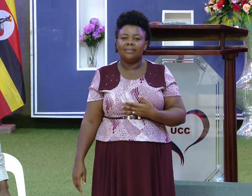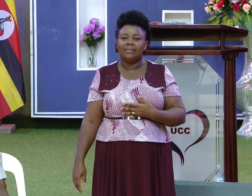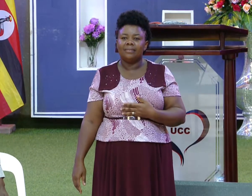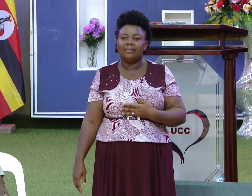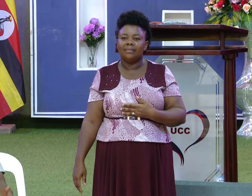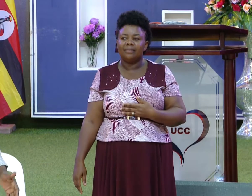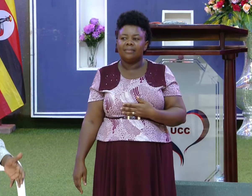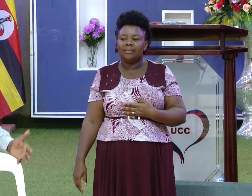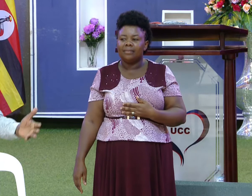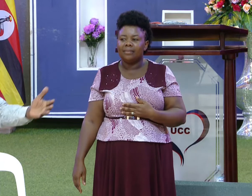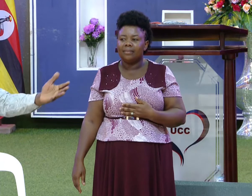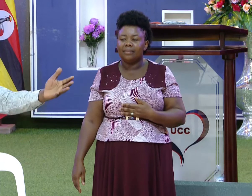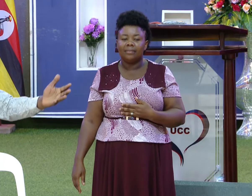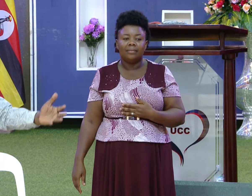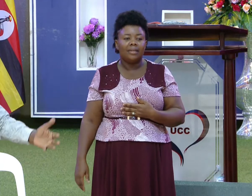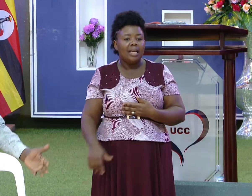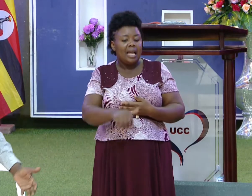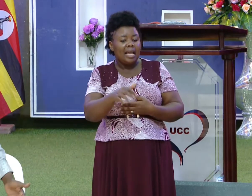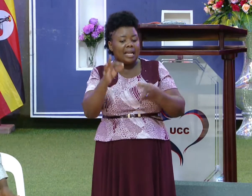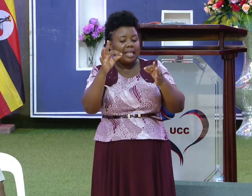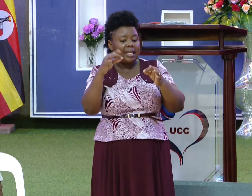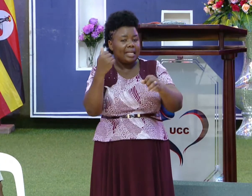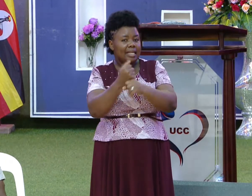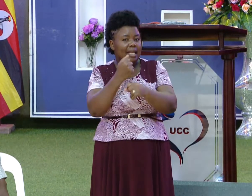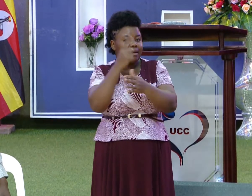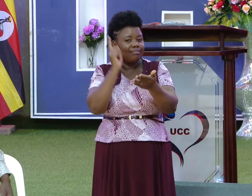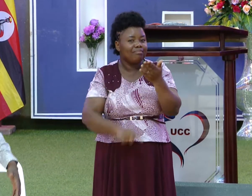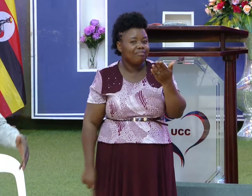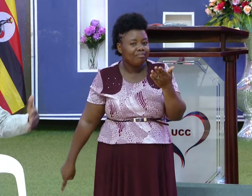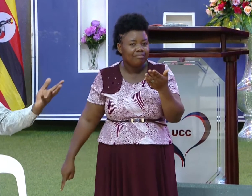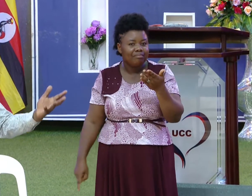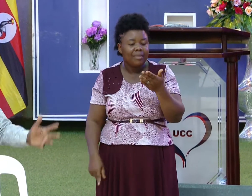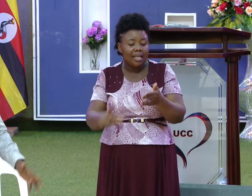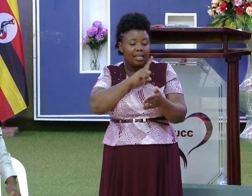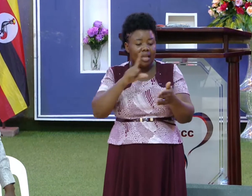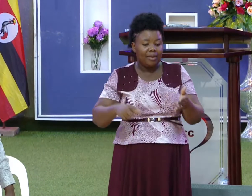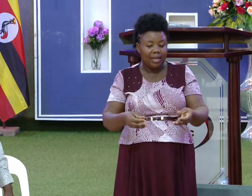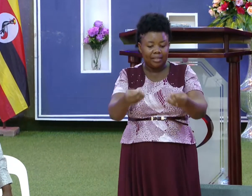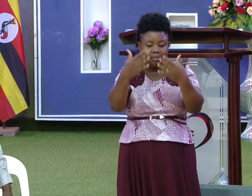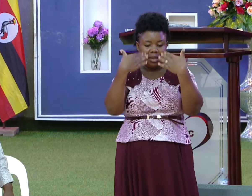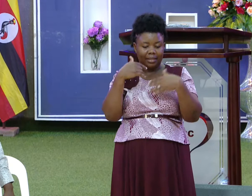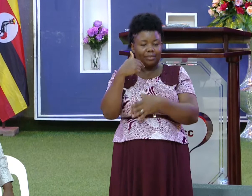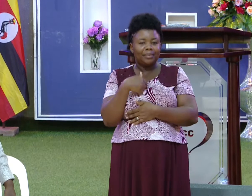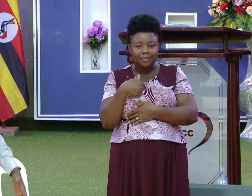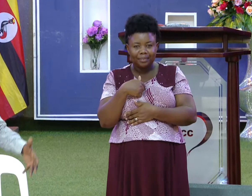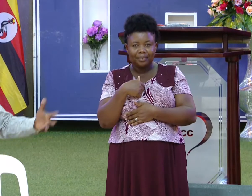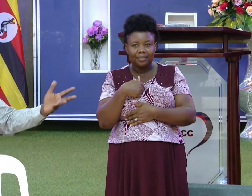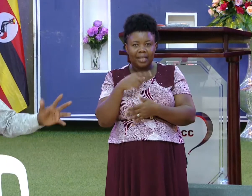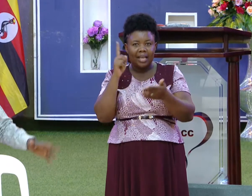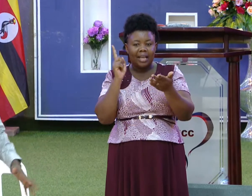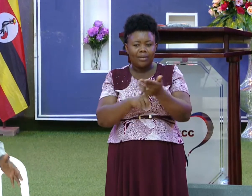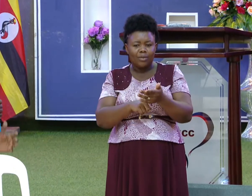put right my character that I may pray for it? I can find another thing that she did. The Lord had come up for me.